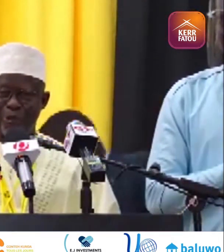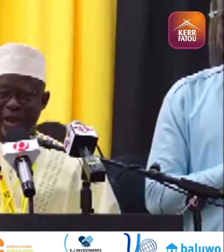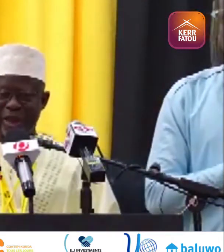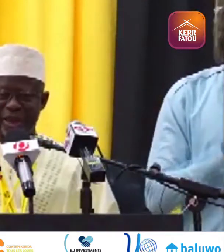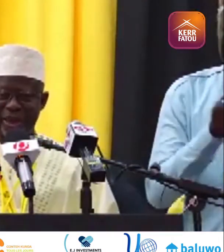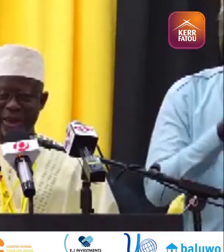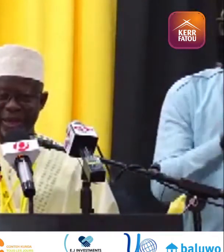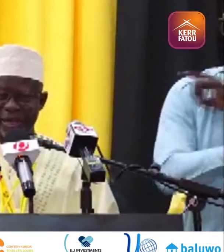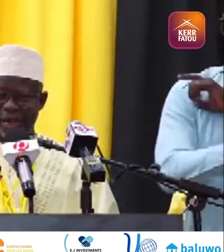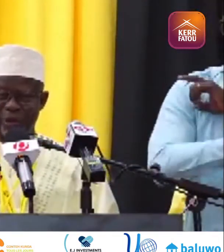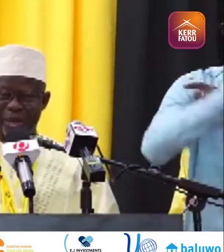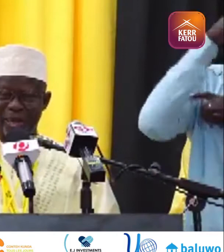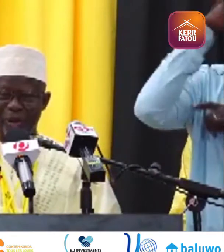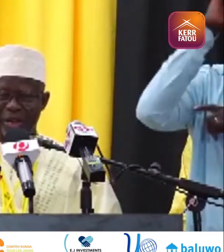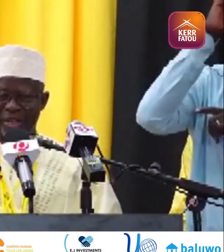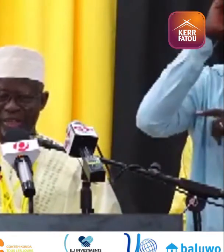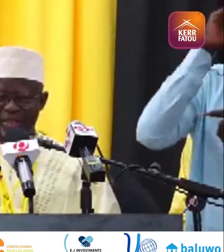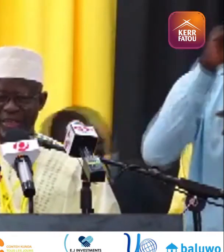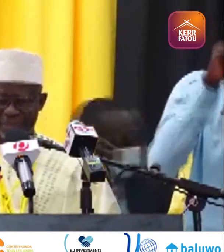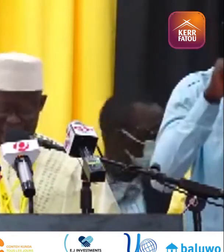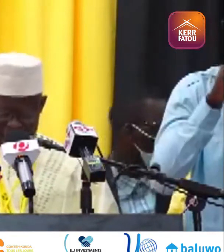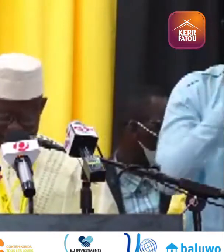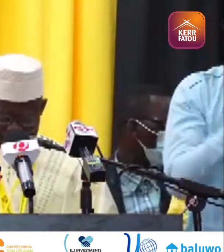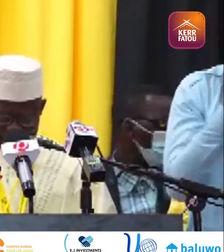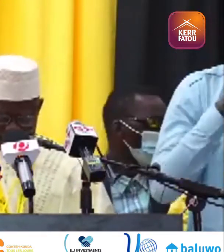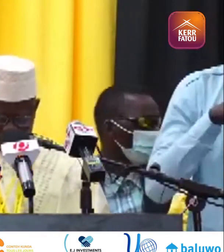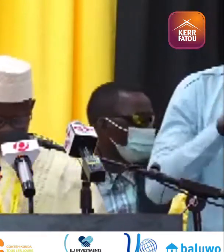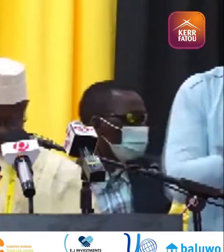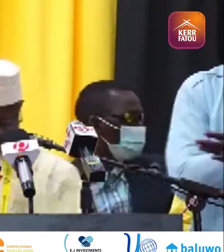Casamas Boyo Benke, Alto Ke Nola De.